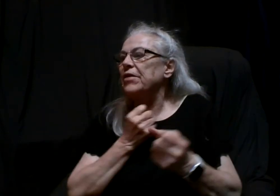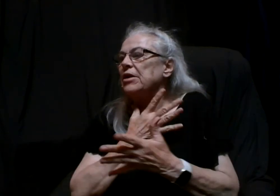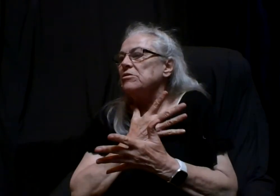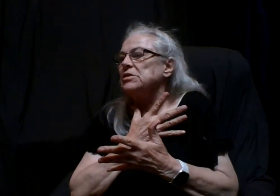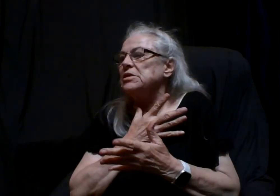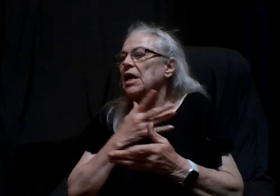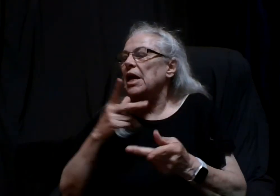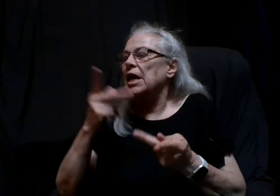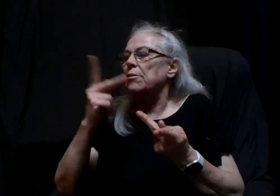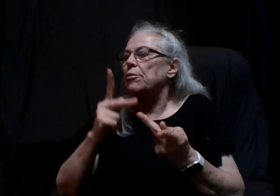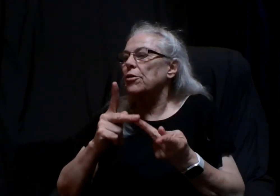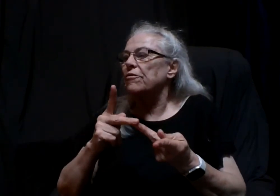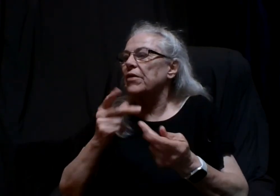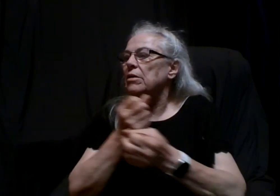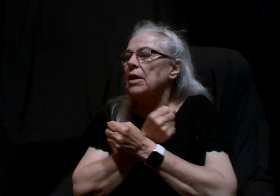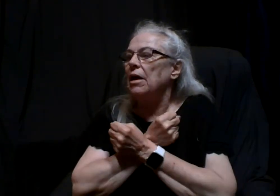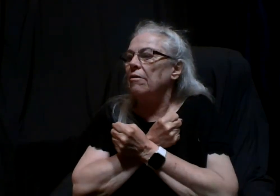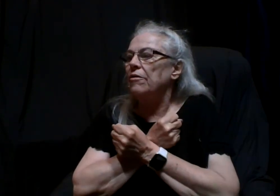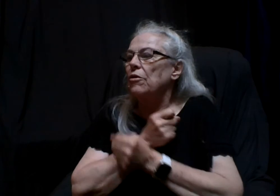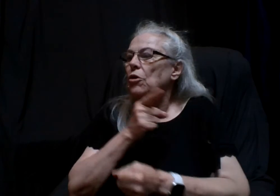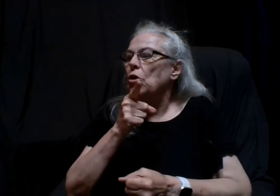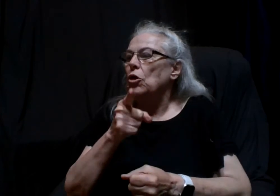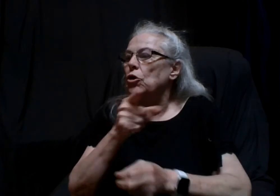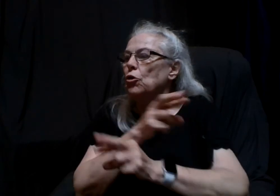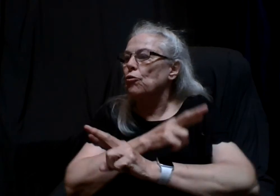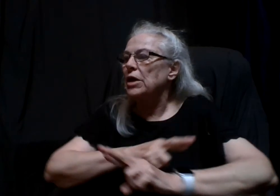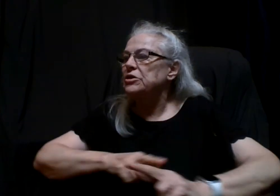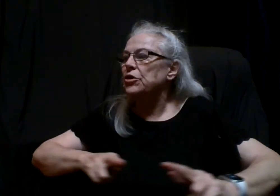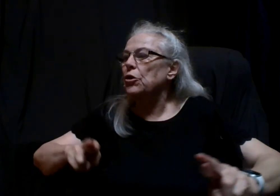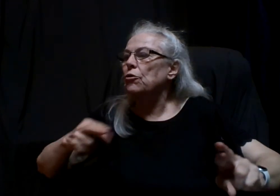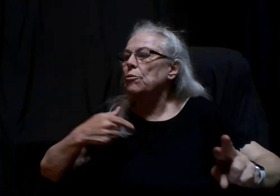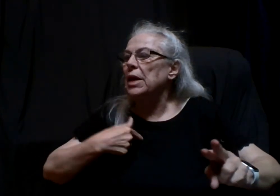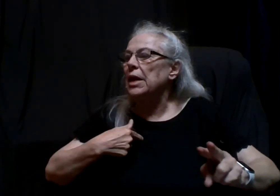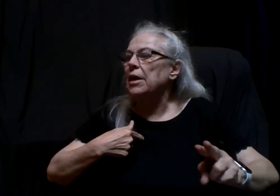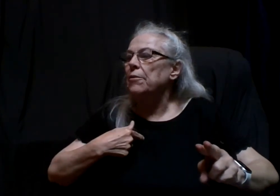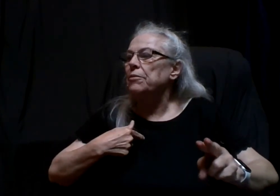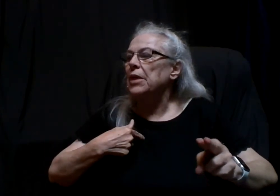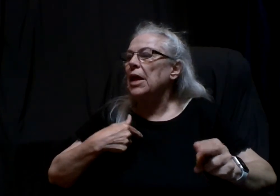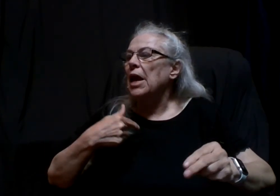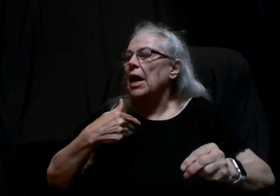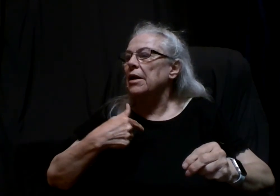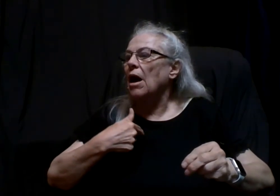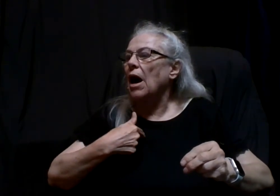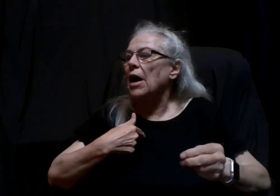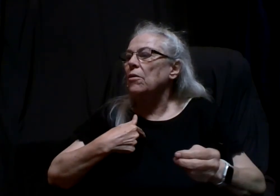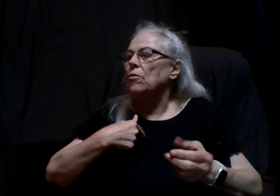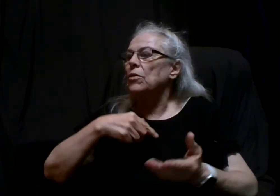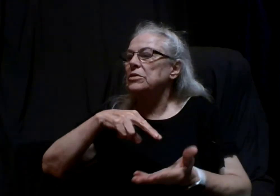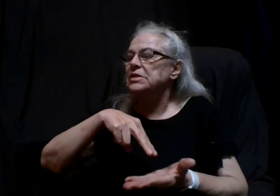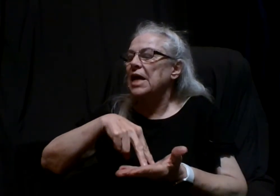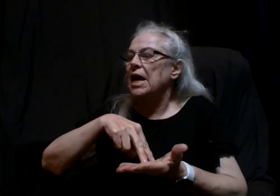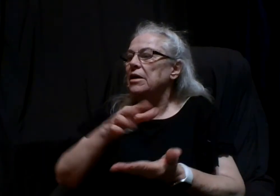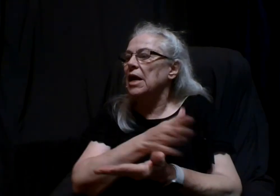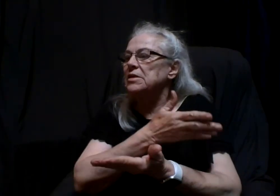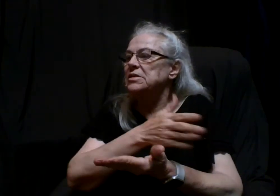fears in perfect love. You rescued me, and I will stand and